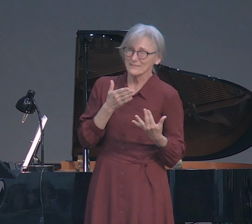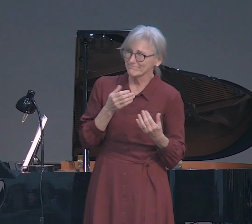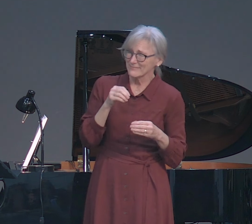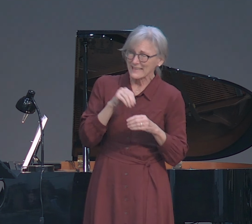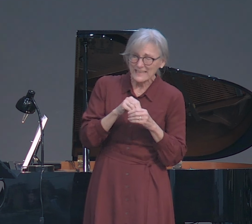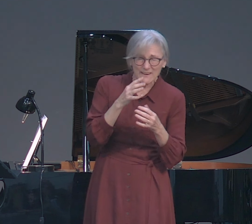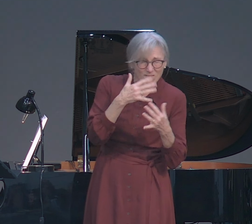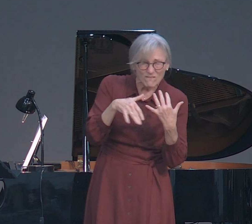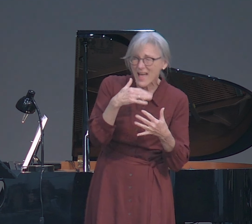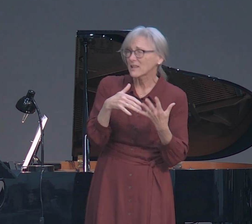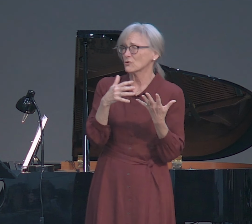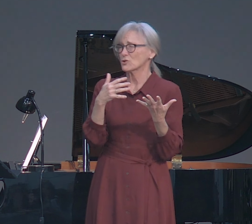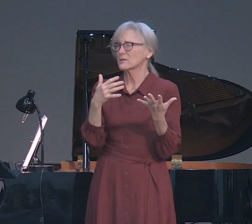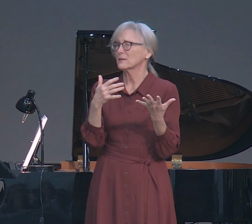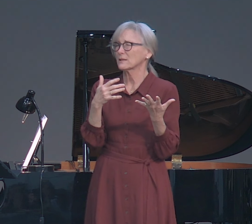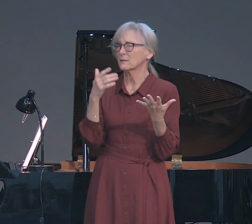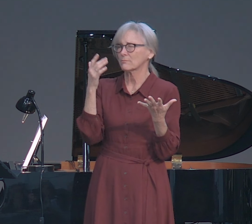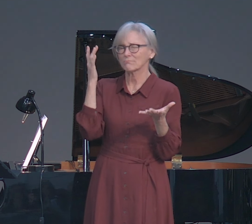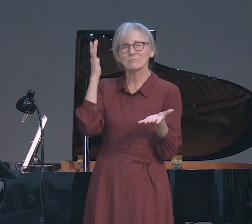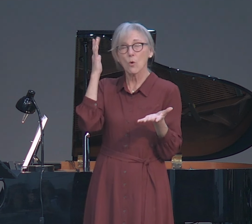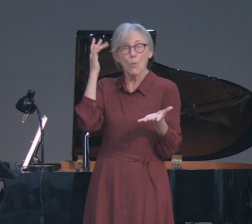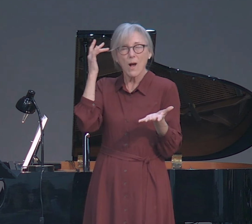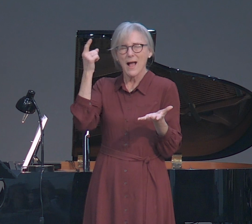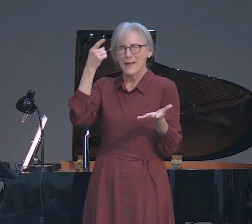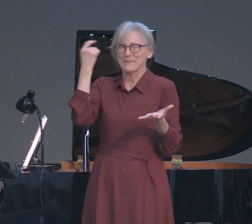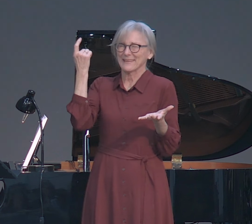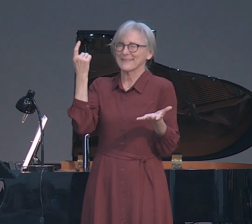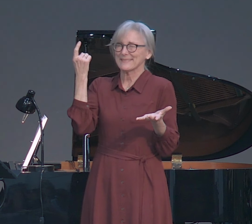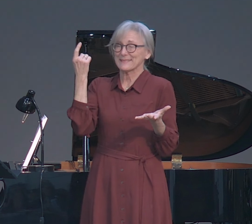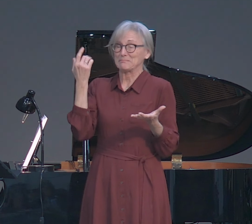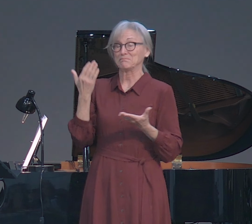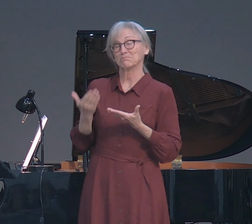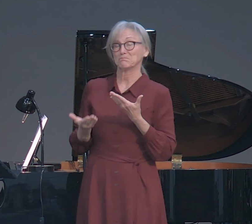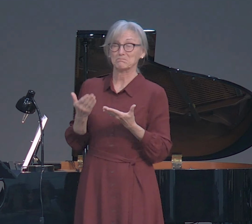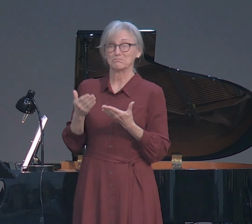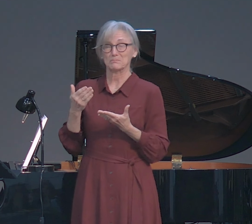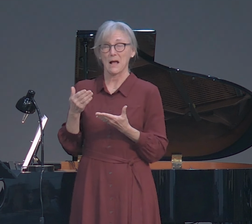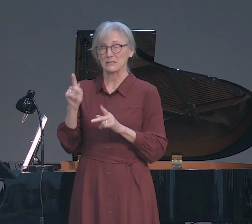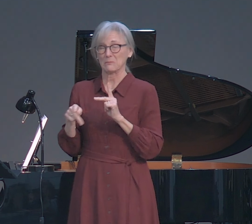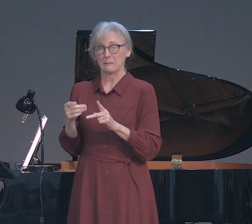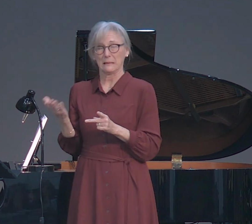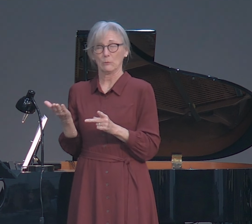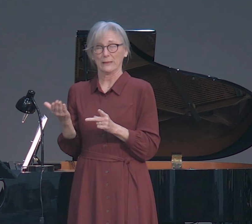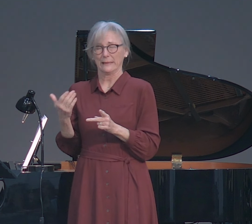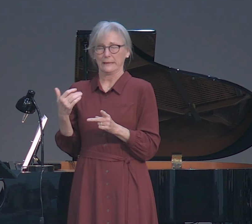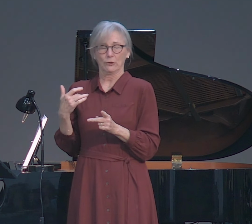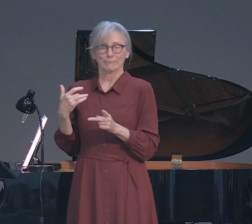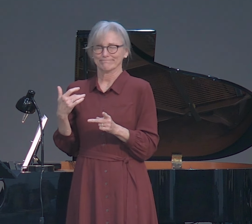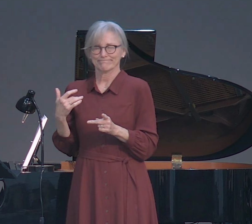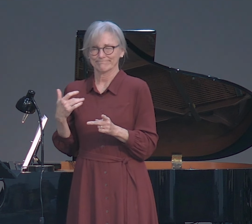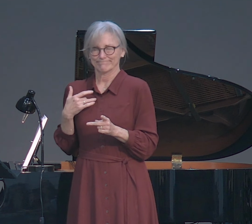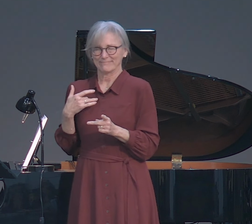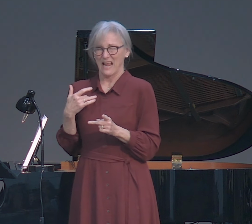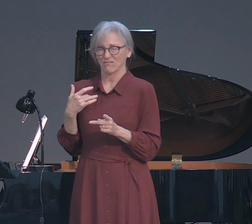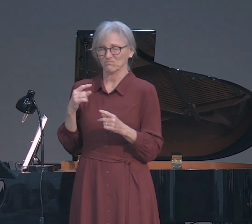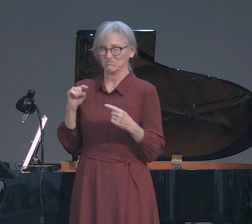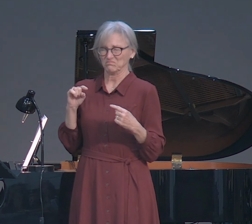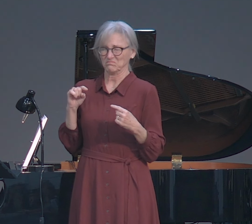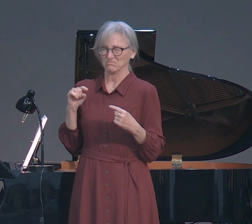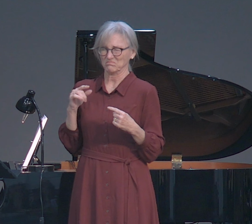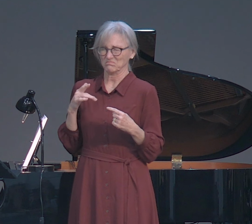us are going to have hurt feelings today. Some of us are going to be overlooked